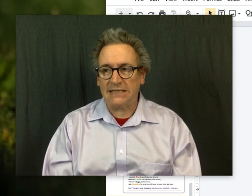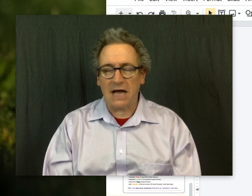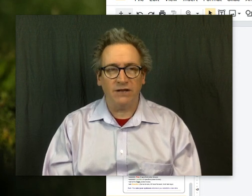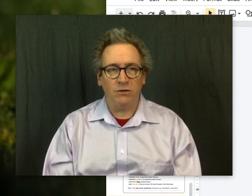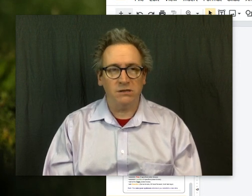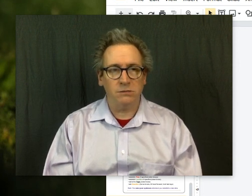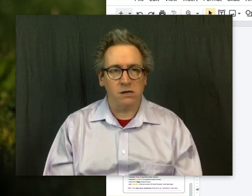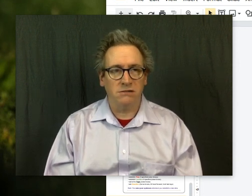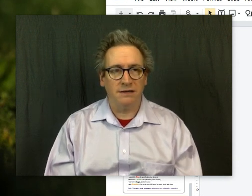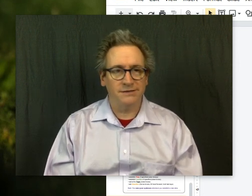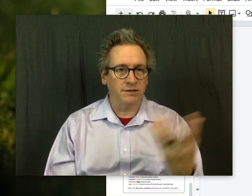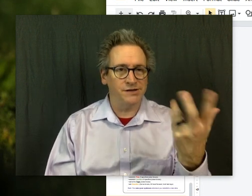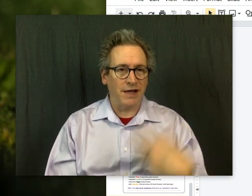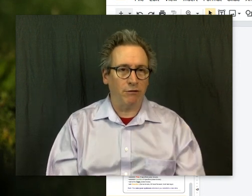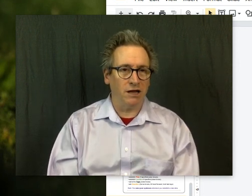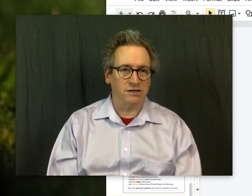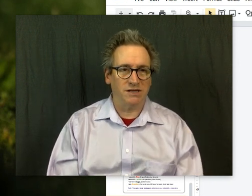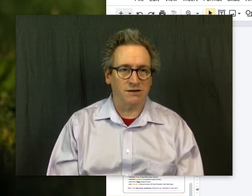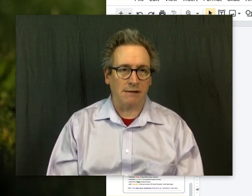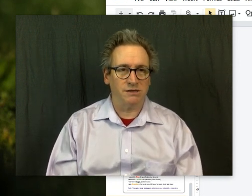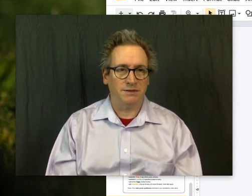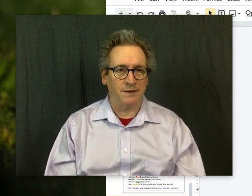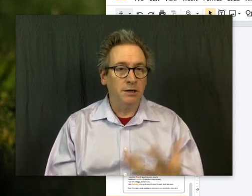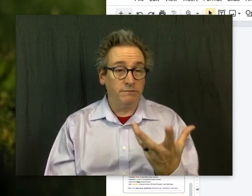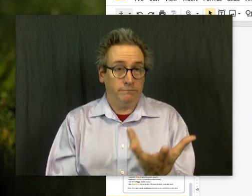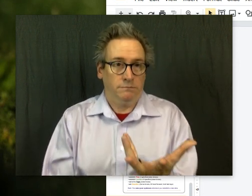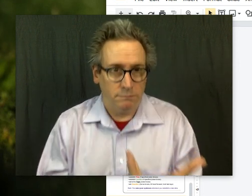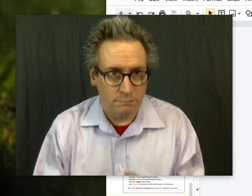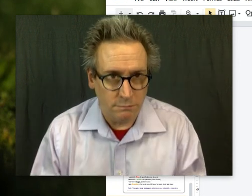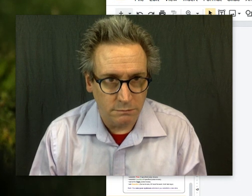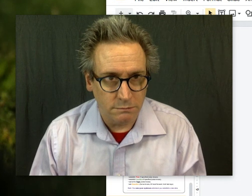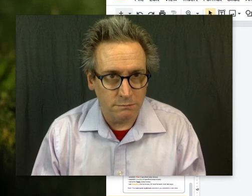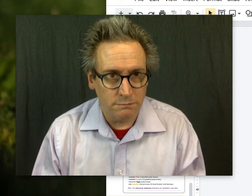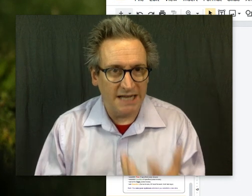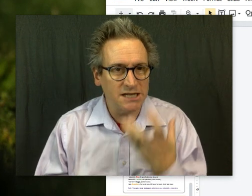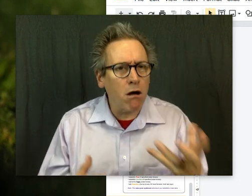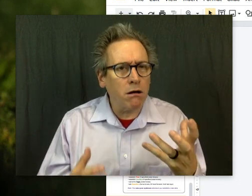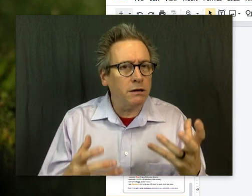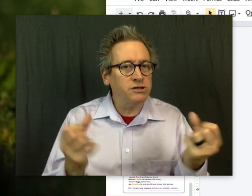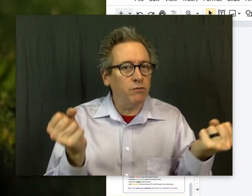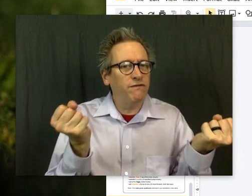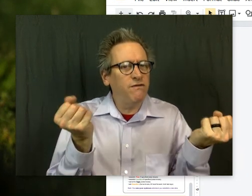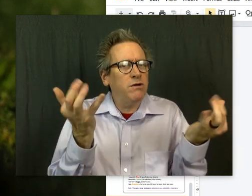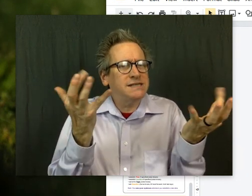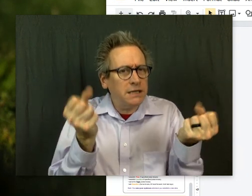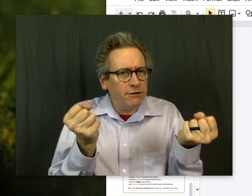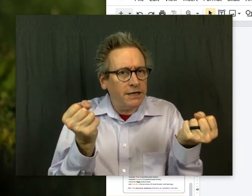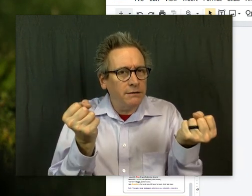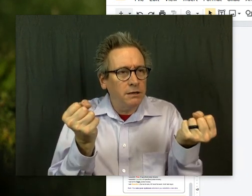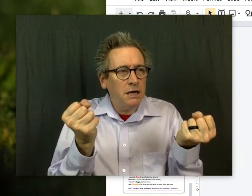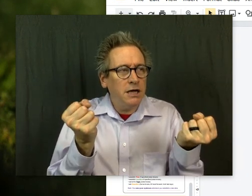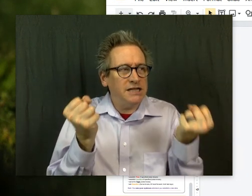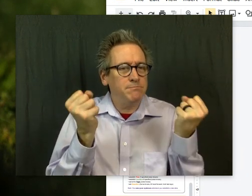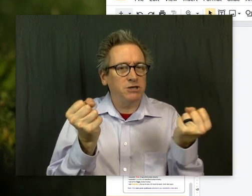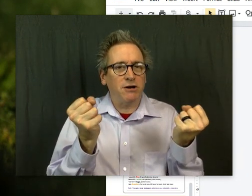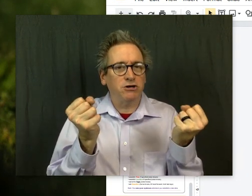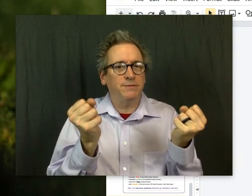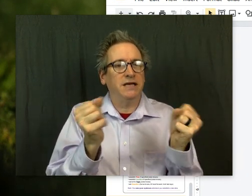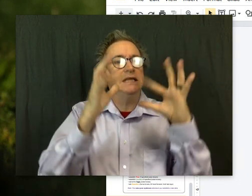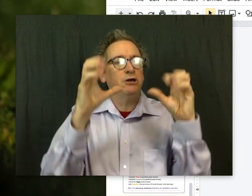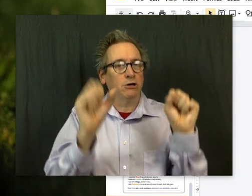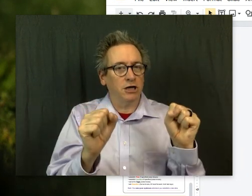it's kind of like when someone talks to you like this and you can't really understand what they're saying. It's hard. So focus on clarity. It's much